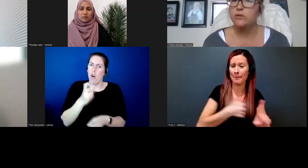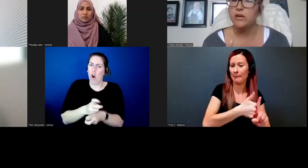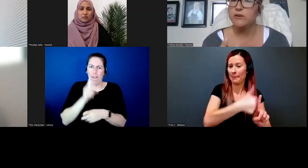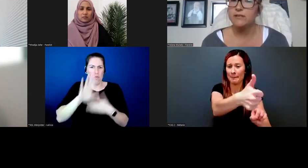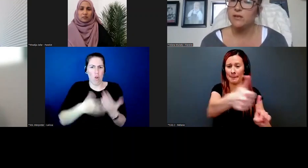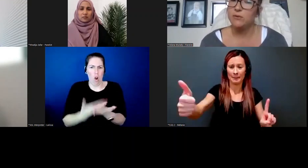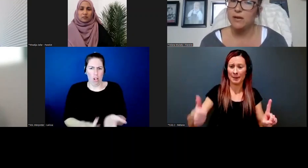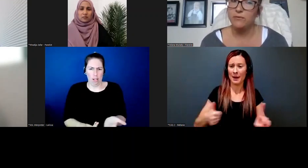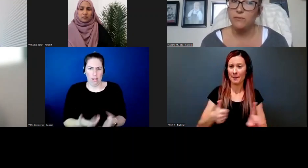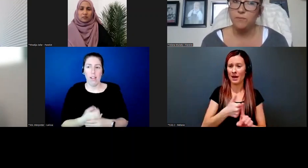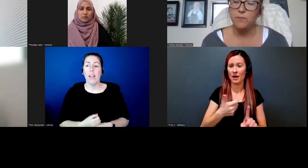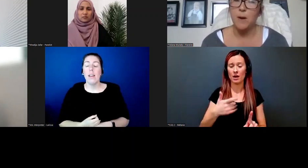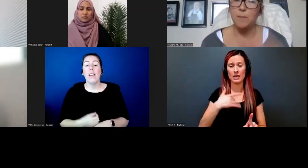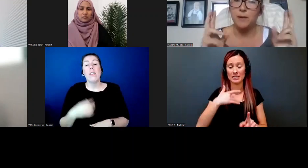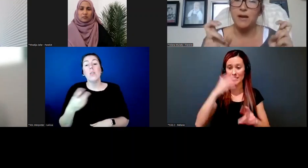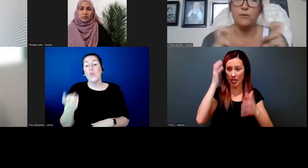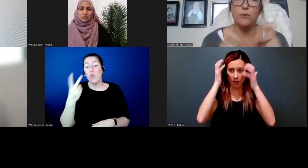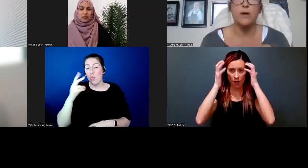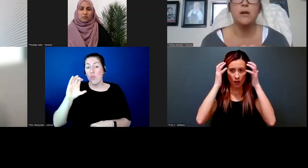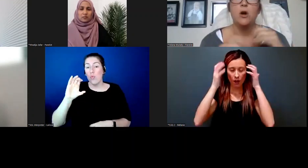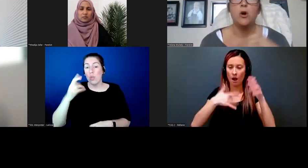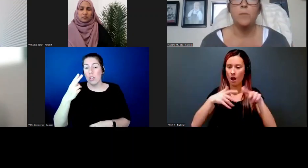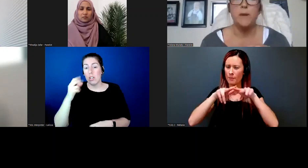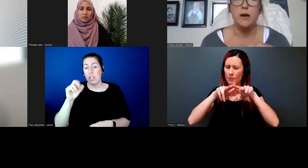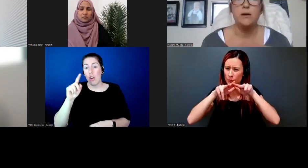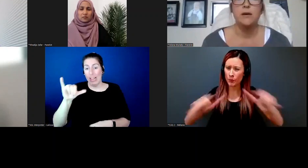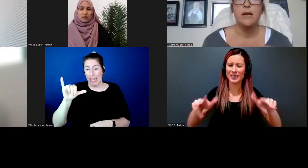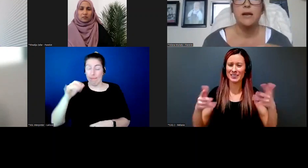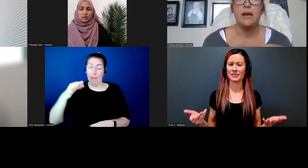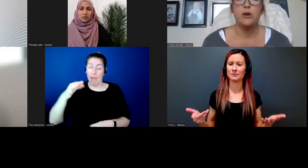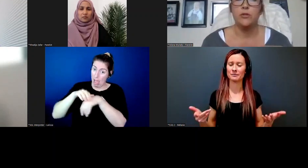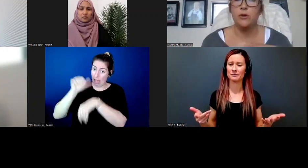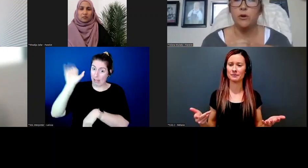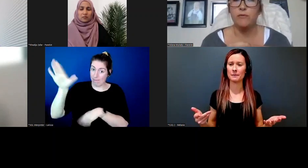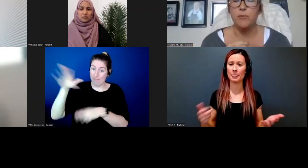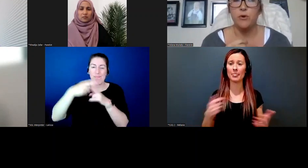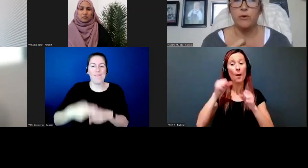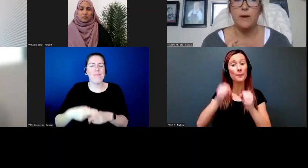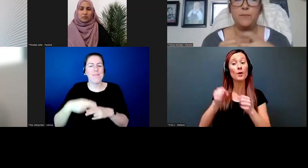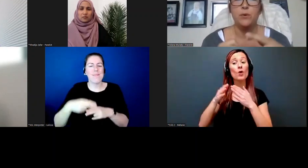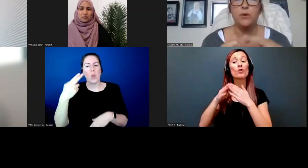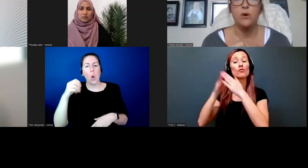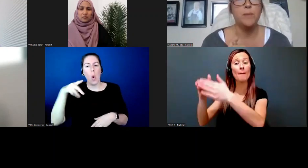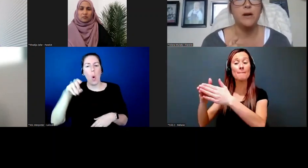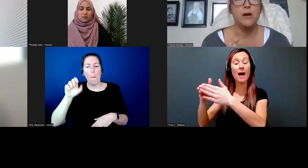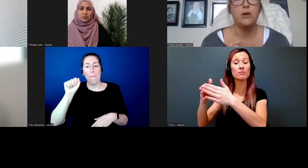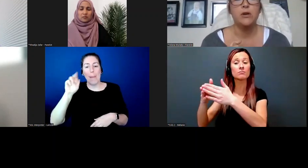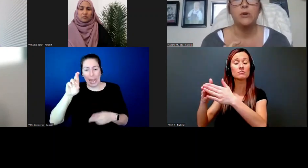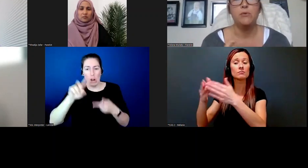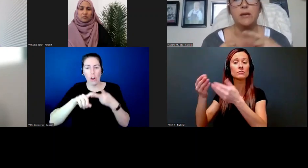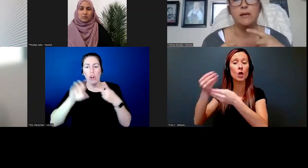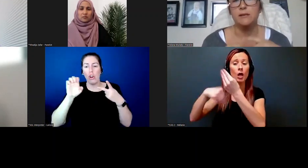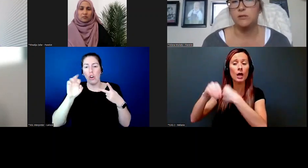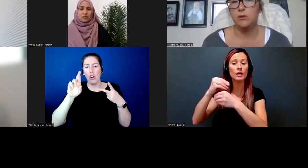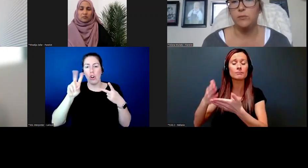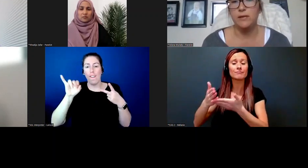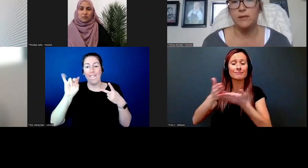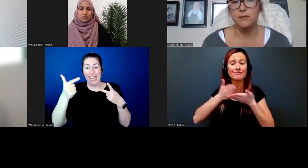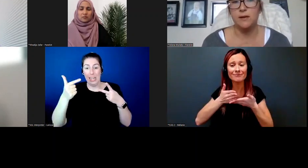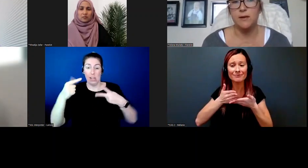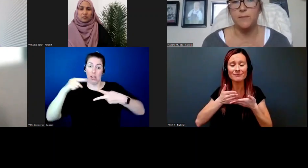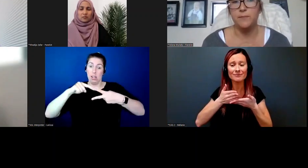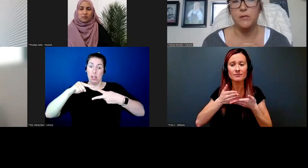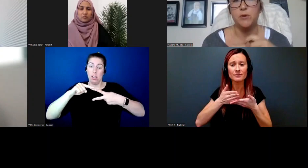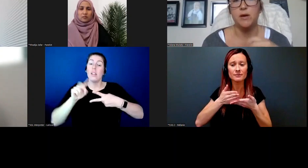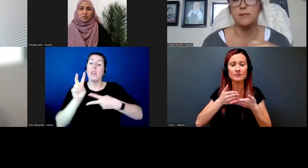do have 2 charities that you kind of apply for, Hope Air and the Irving program. With Hope Air, you need at least 2